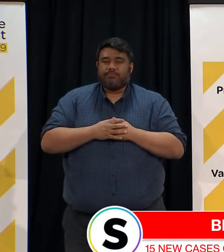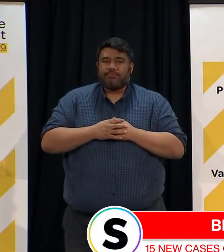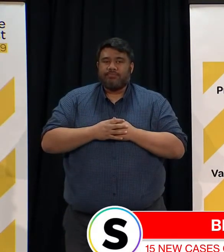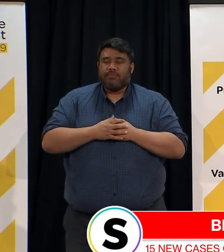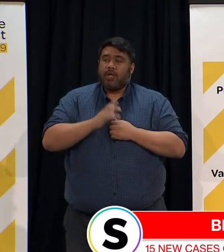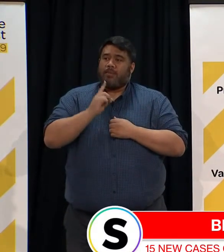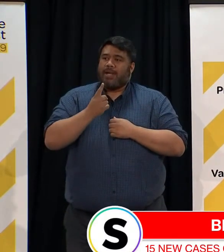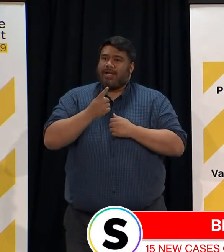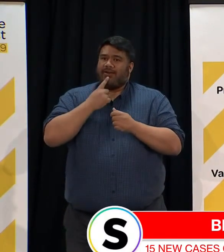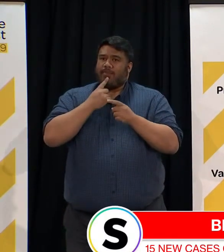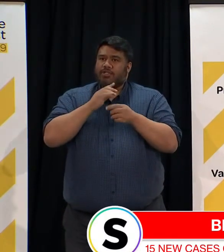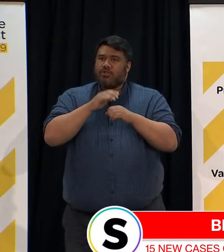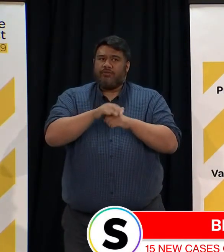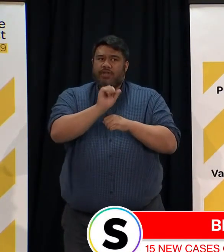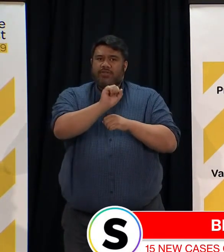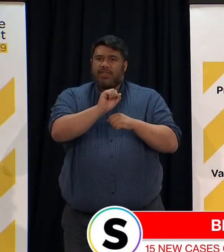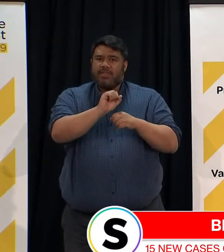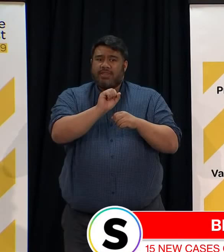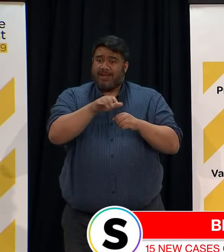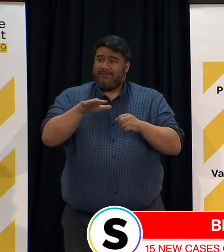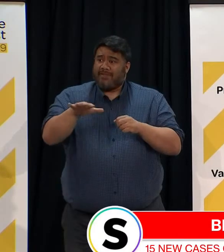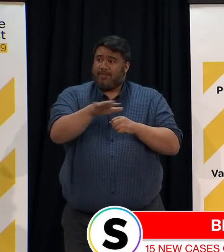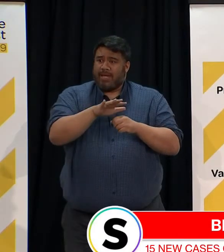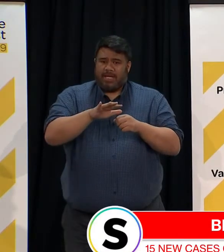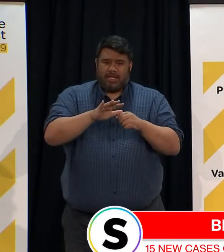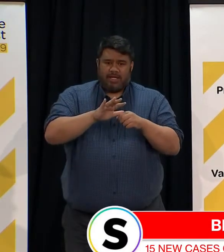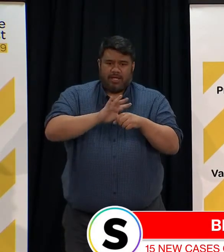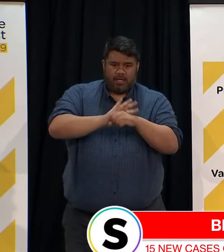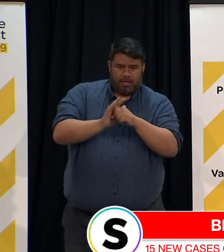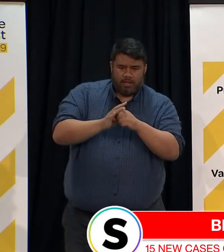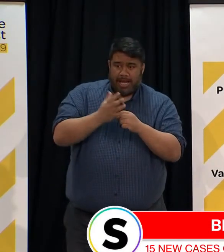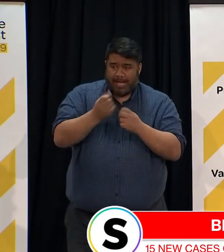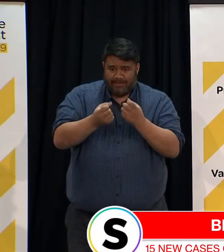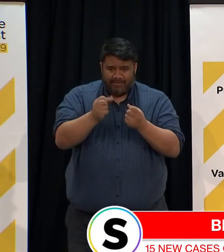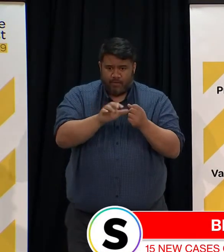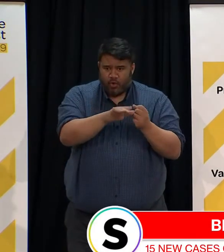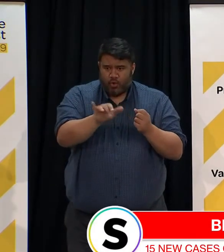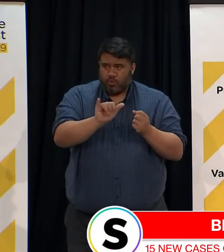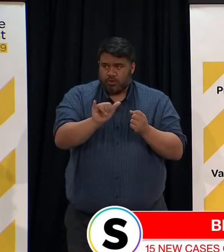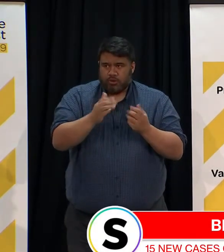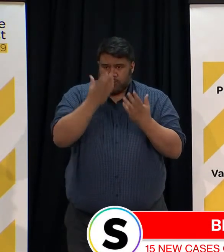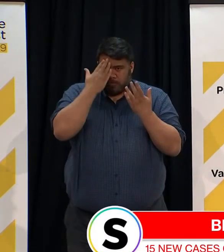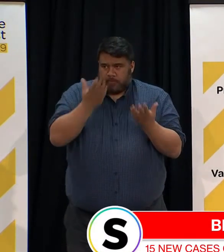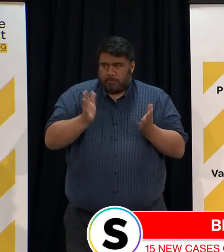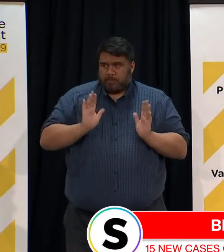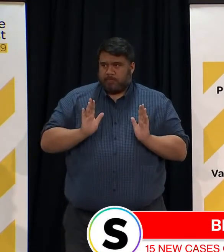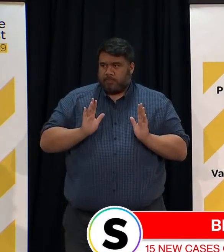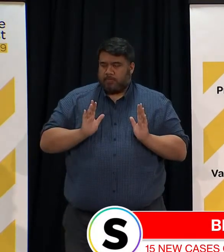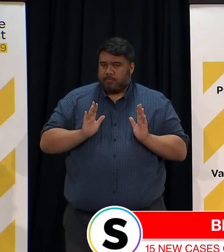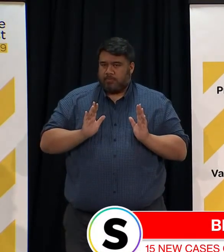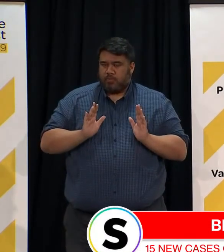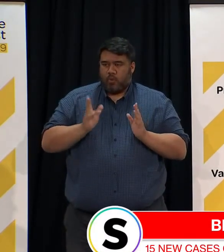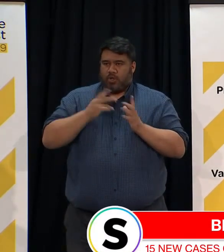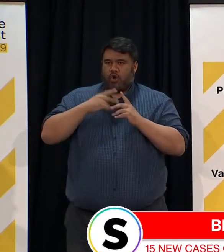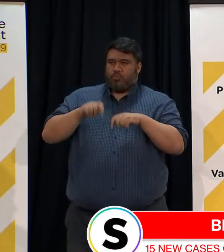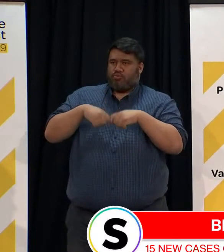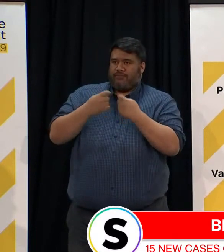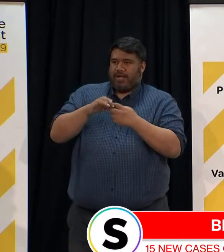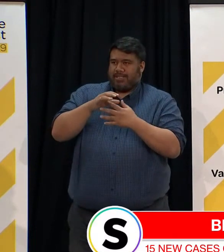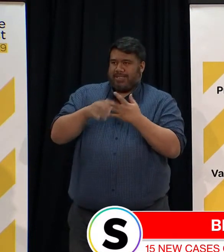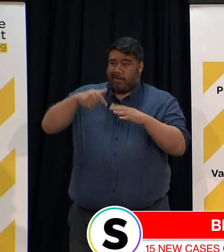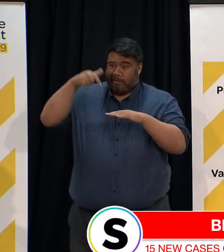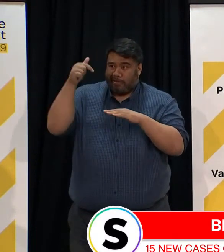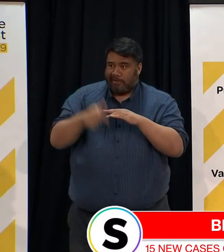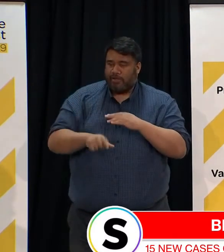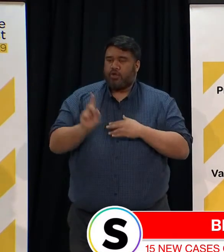have information about the vaccination status of that family, and we don't tend to provide it down to that level of detail. We are regularly providing